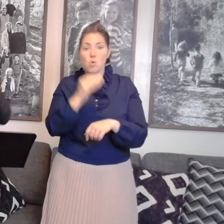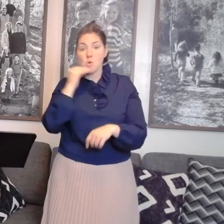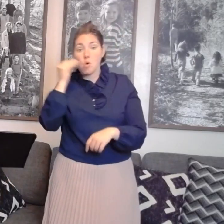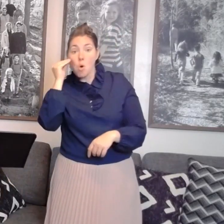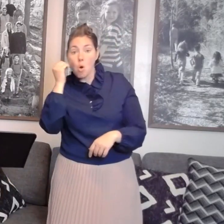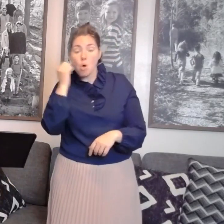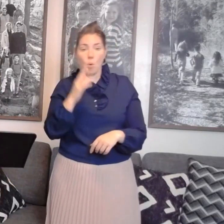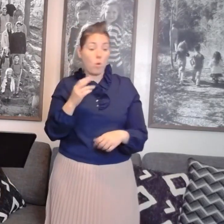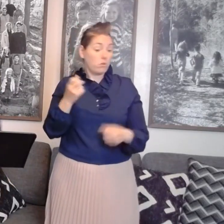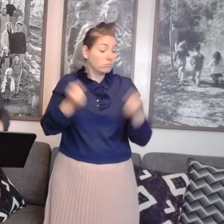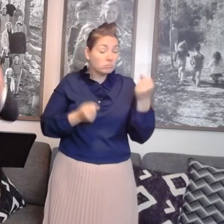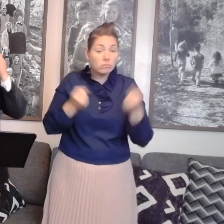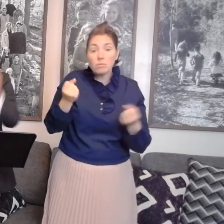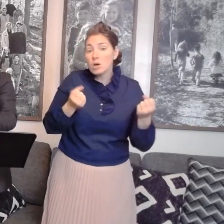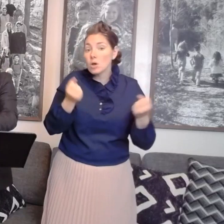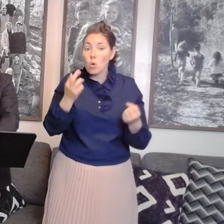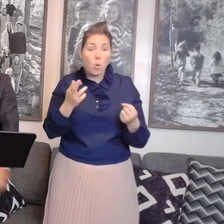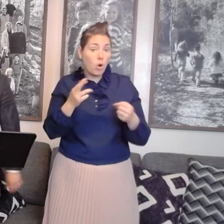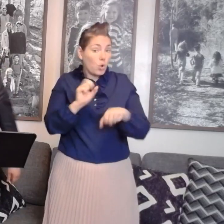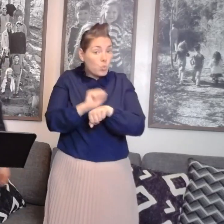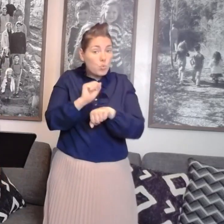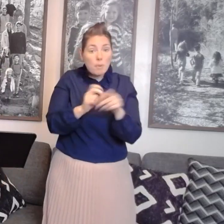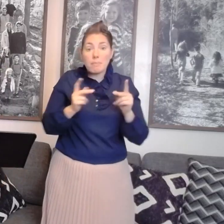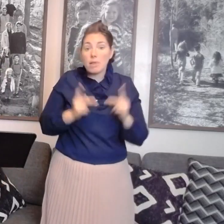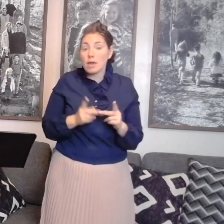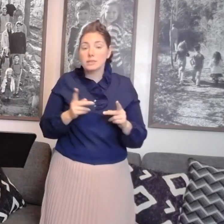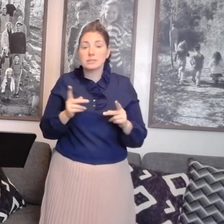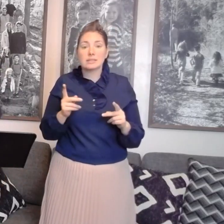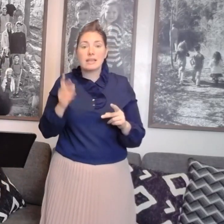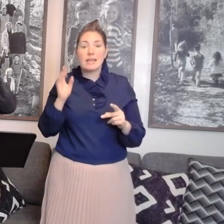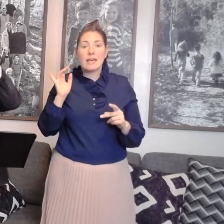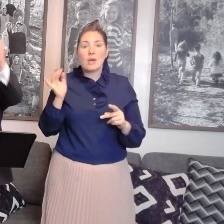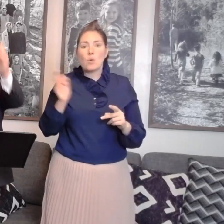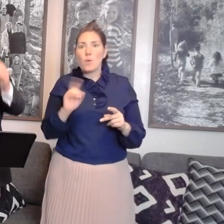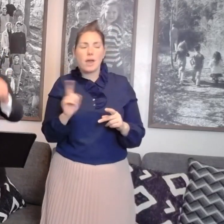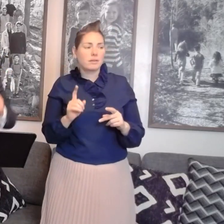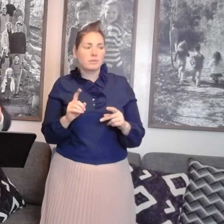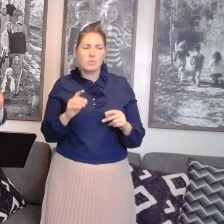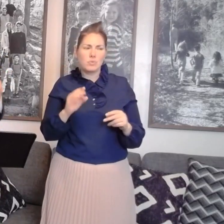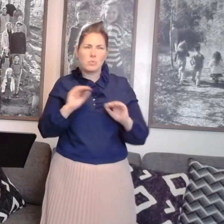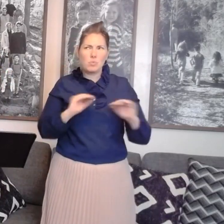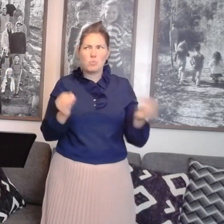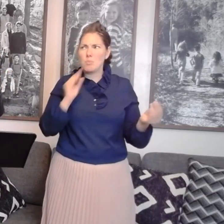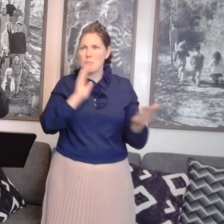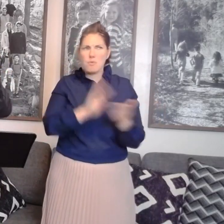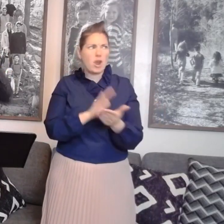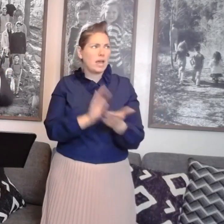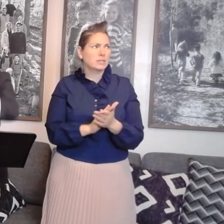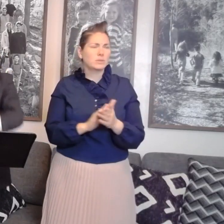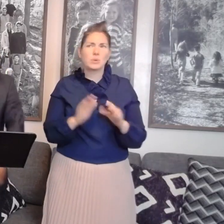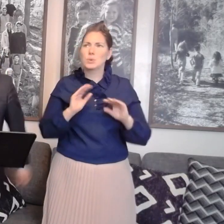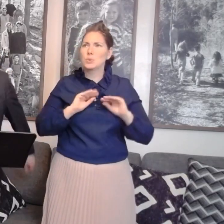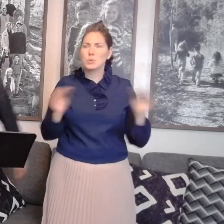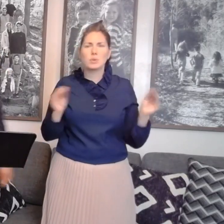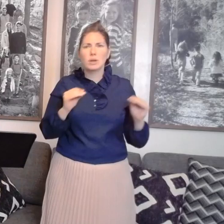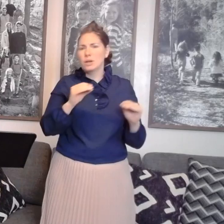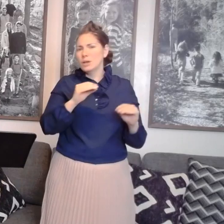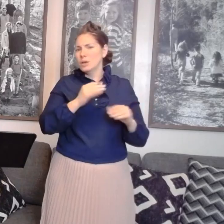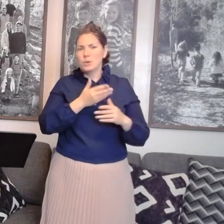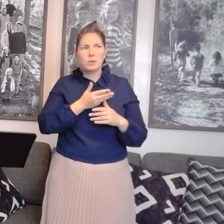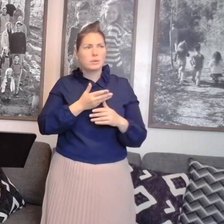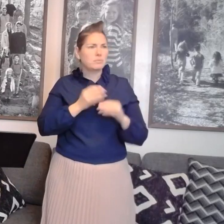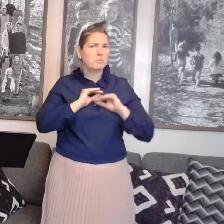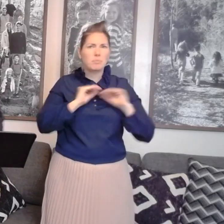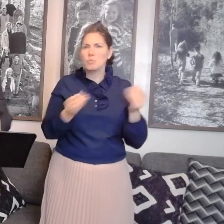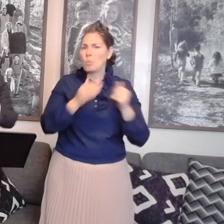is a vehicle, is a workplace where God, where there's no praise and there's no worship that's